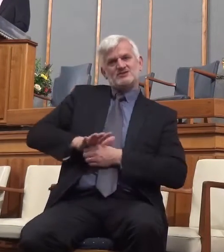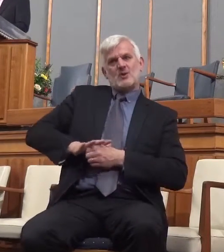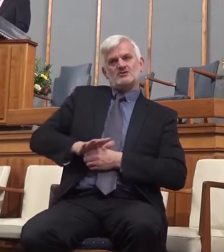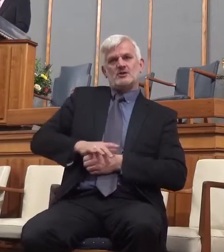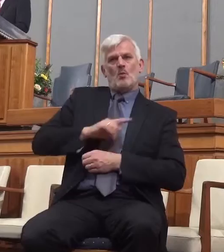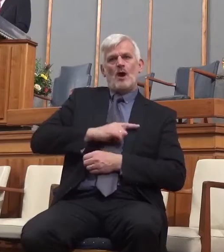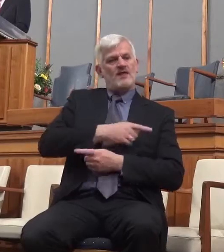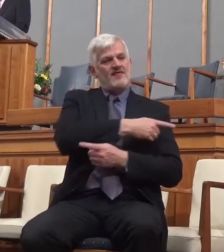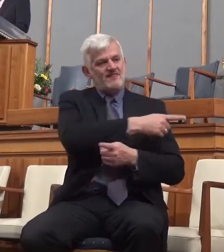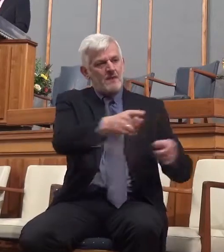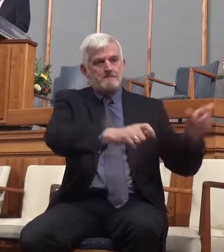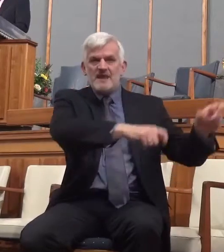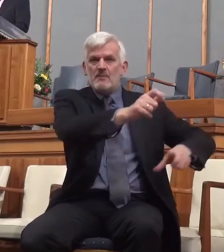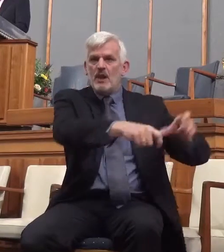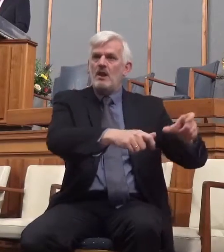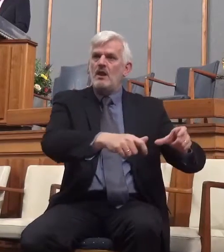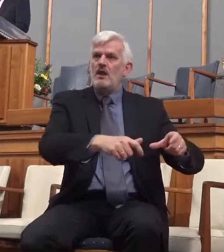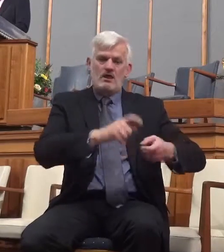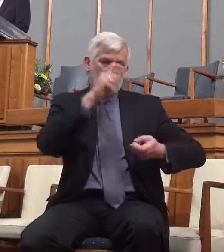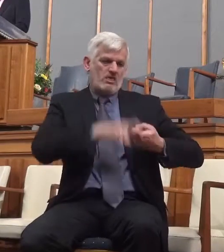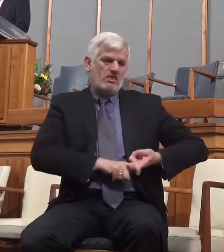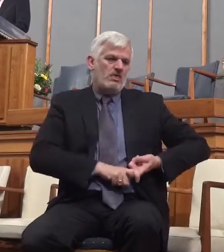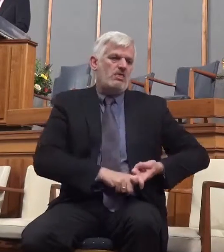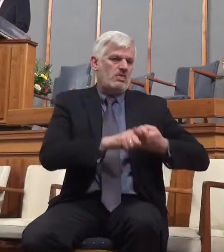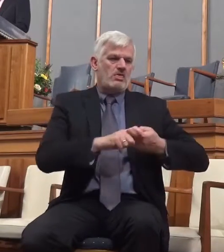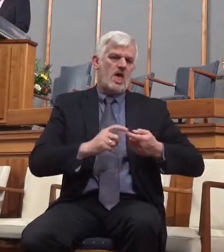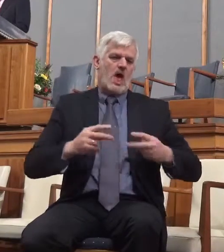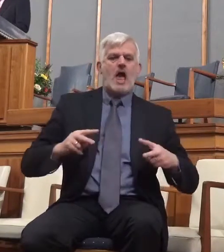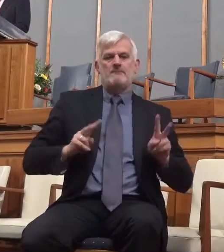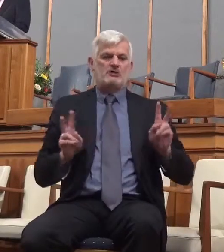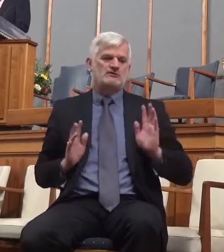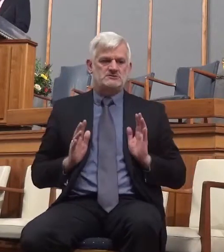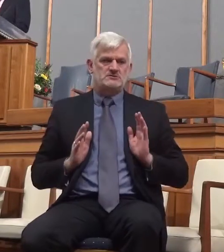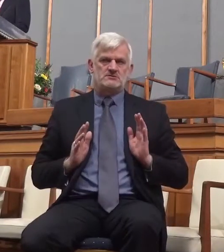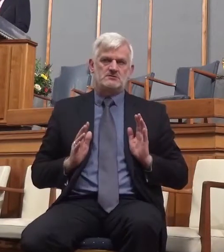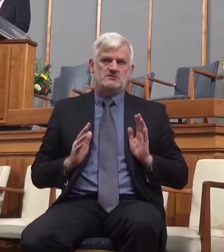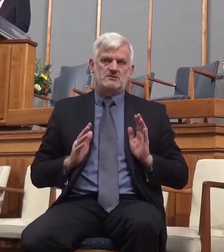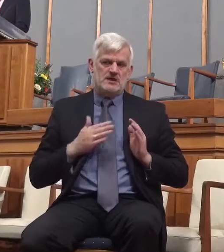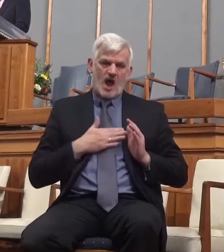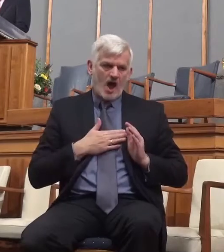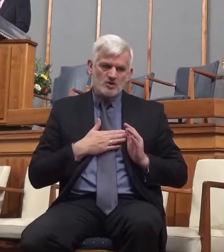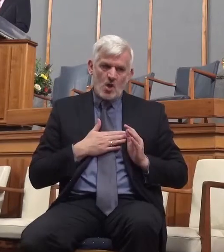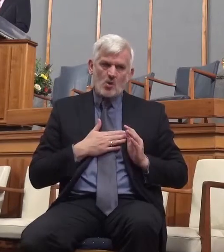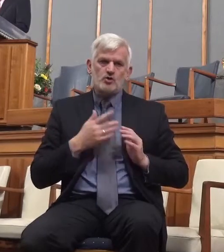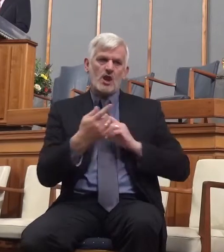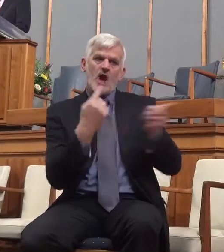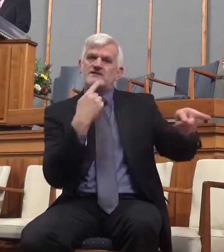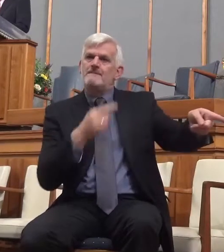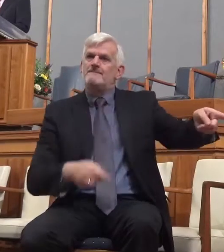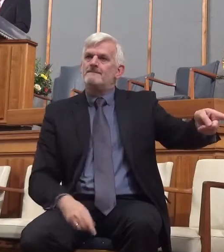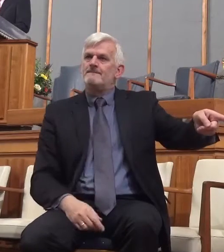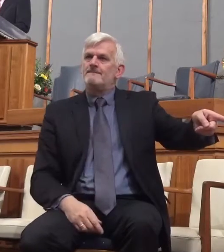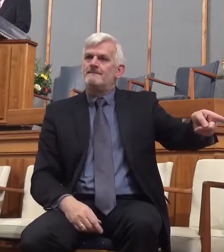have somewhat to answer them which glory in appearance, and not in heart. For whether we be